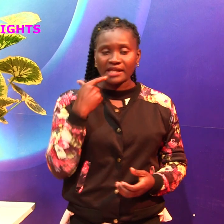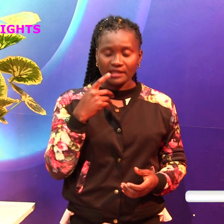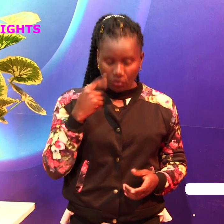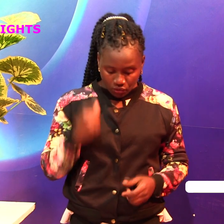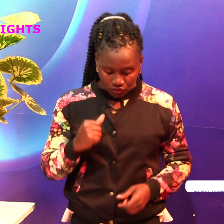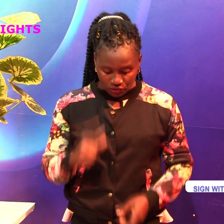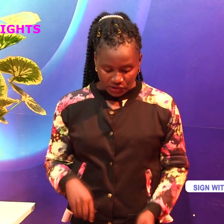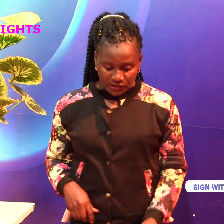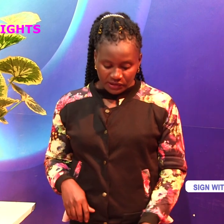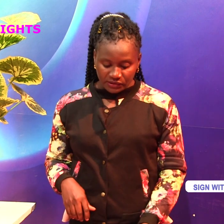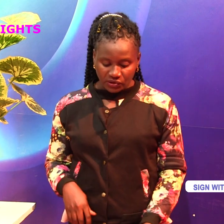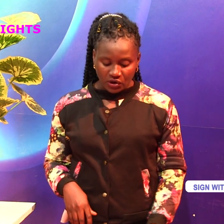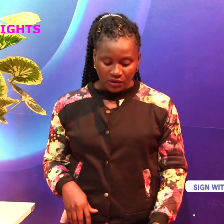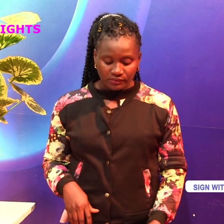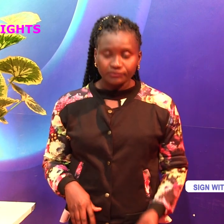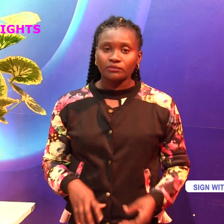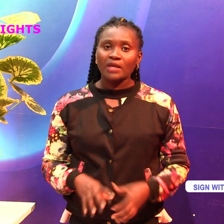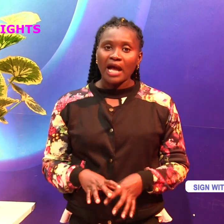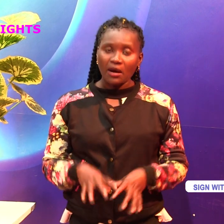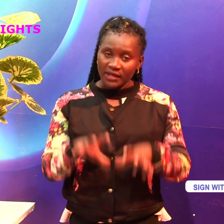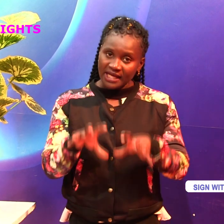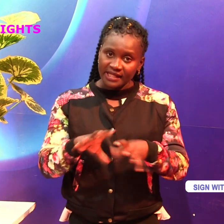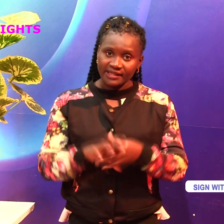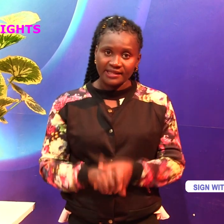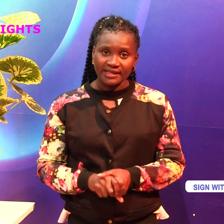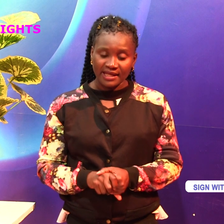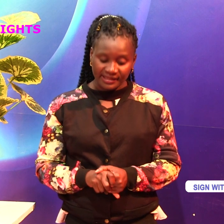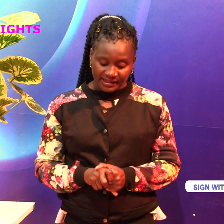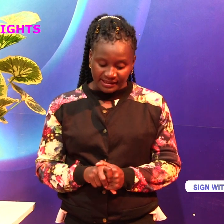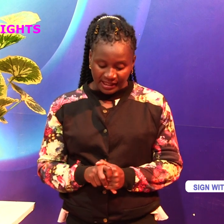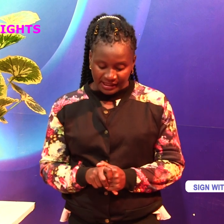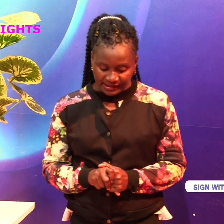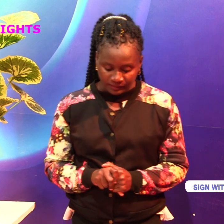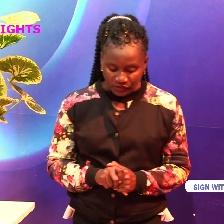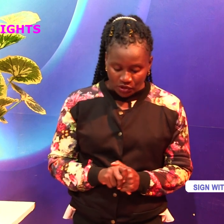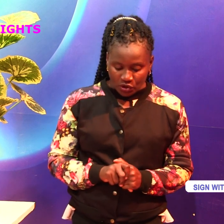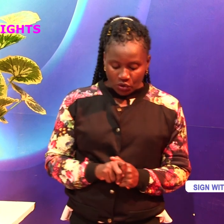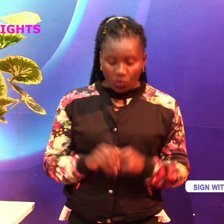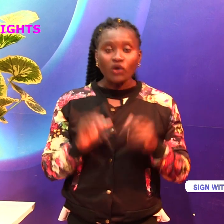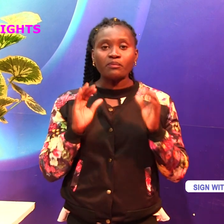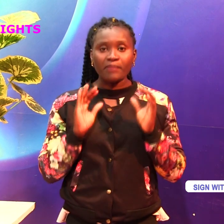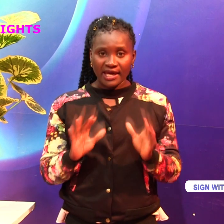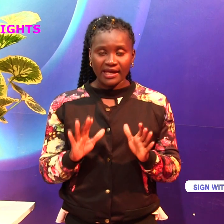depressed, who? So our next sentence is this. Good